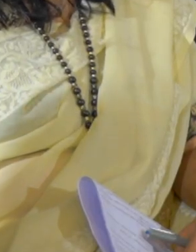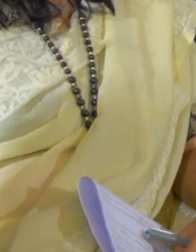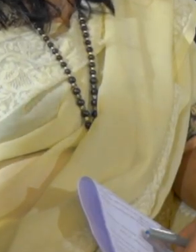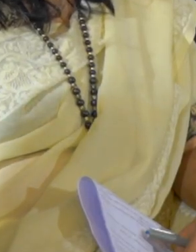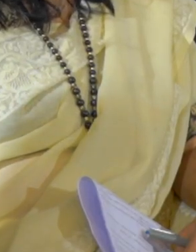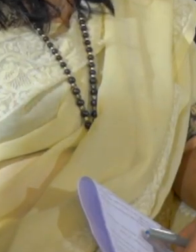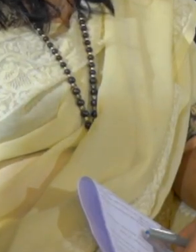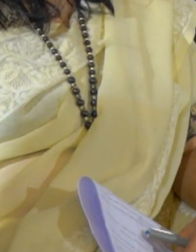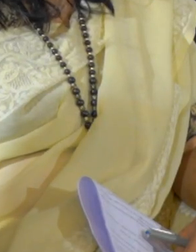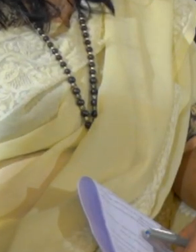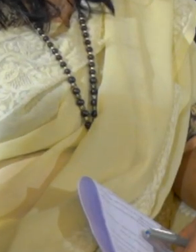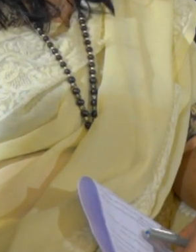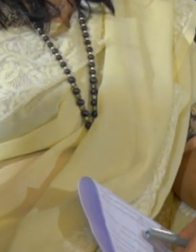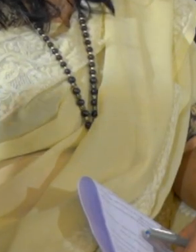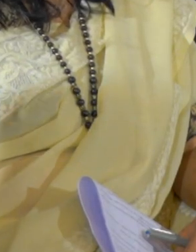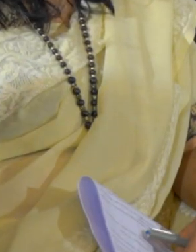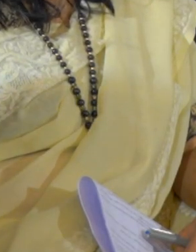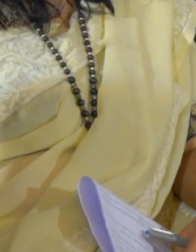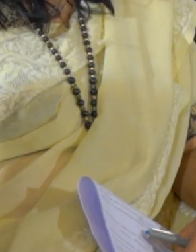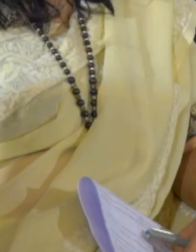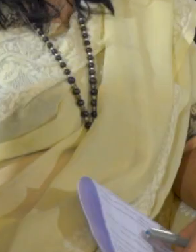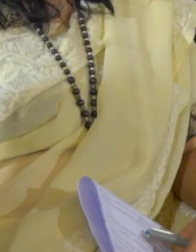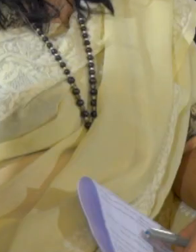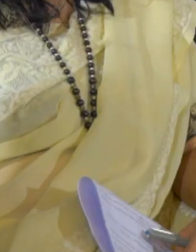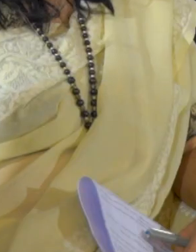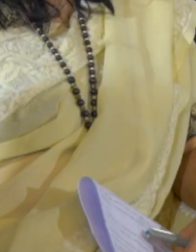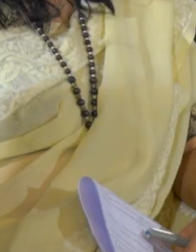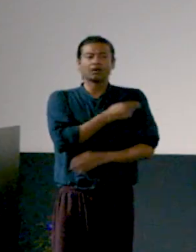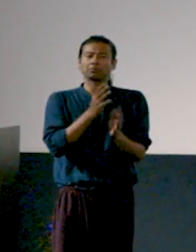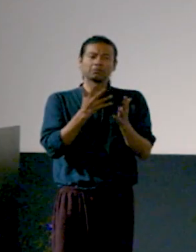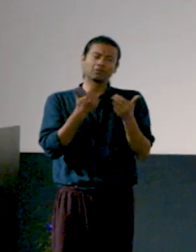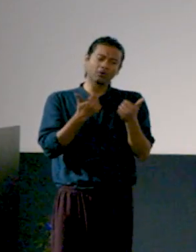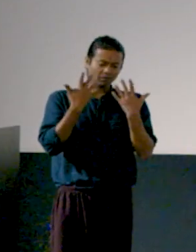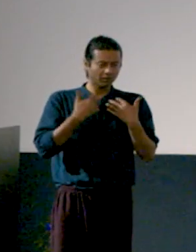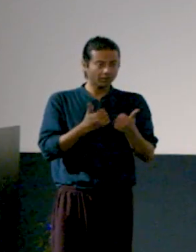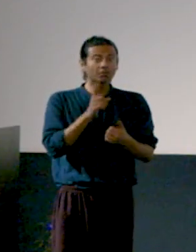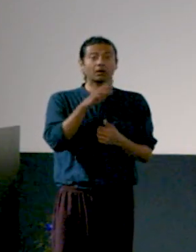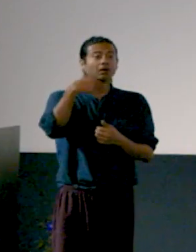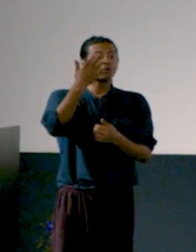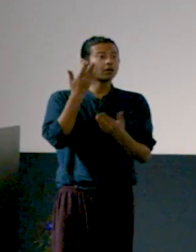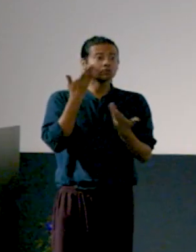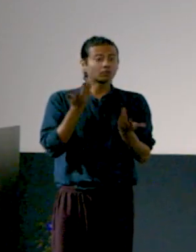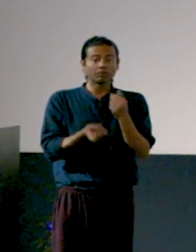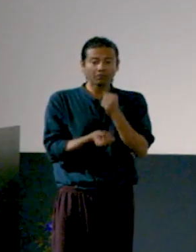limit to up to 5 lakhs at least under the Niramaya scheme. These sub-limits have to